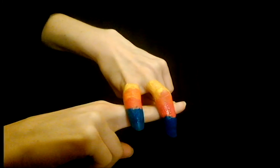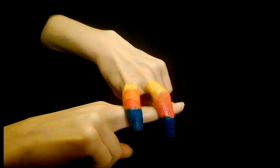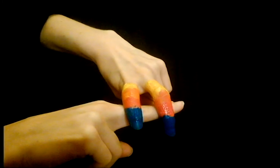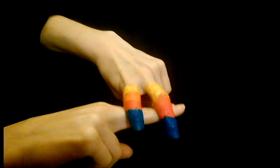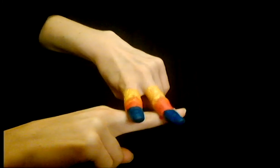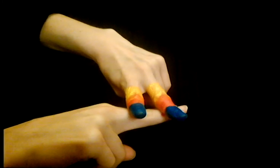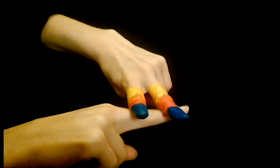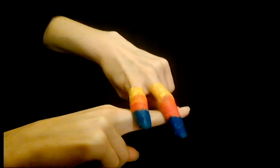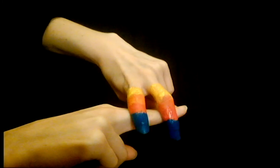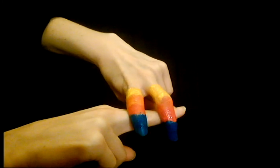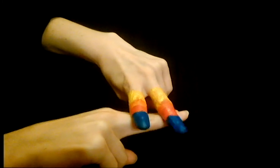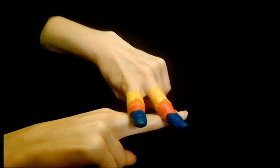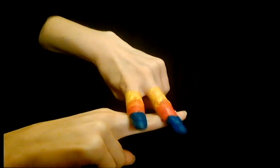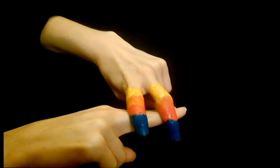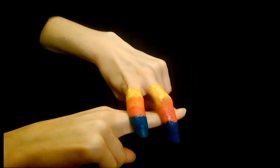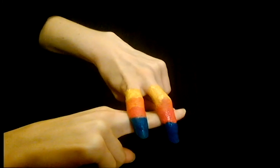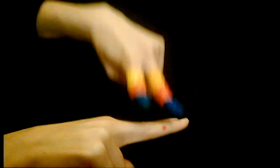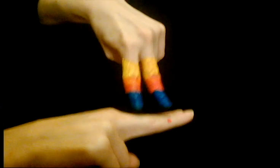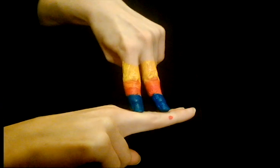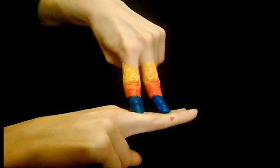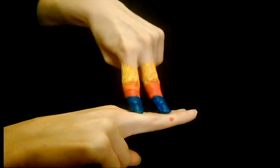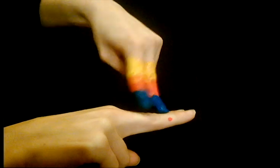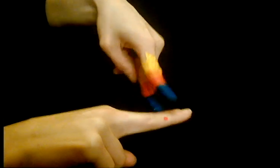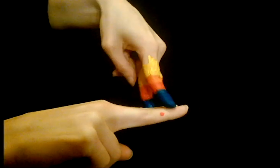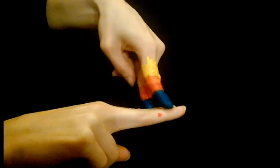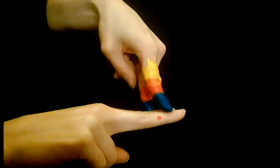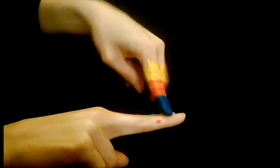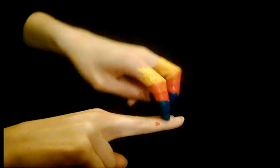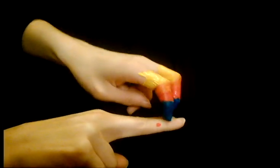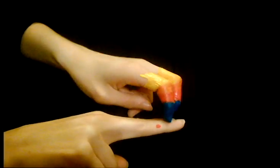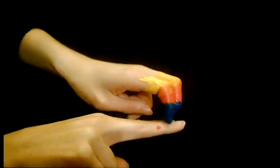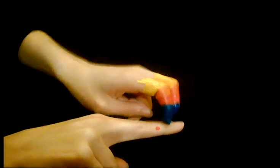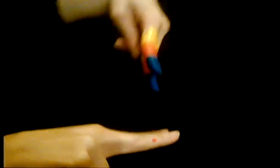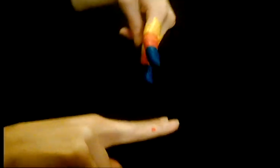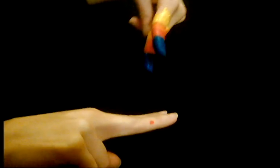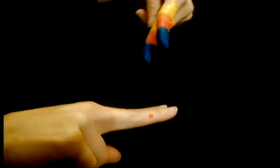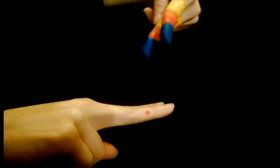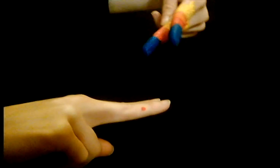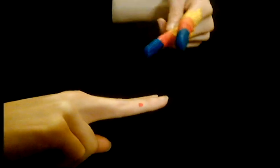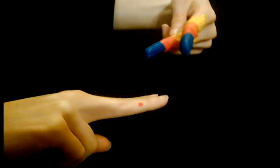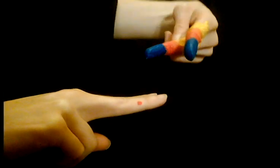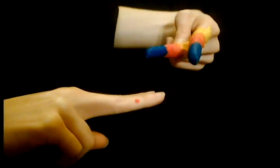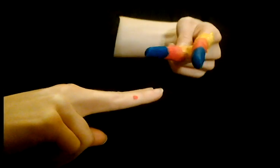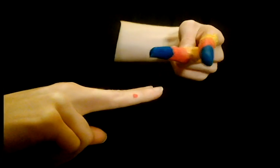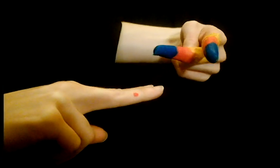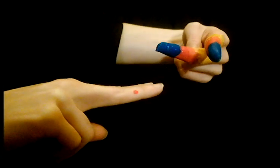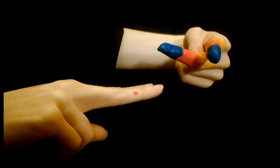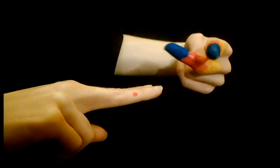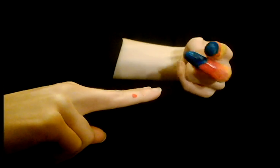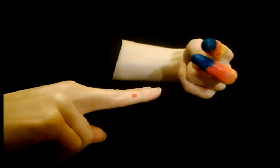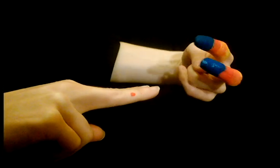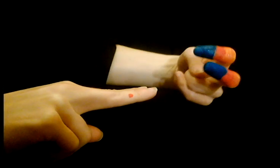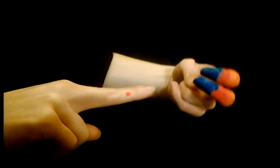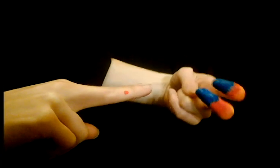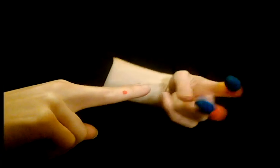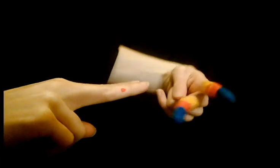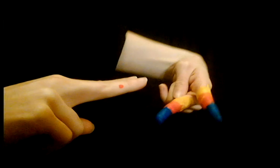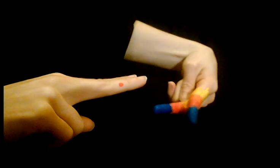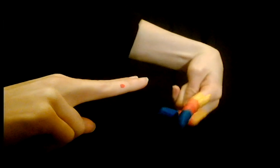work with what you got They said my voice really wasn't made for rapping, straight out the group home hit would never happen As a teenager had my first time,